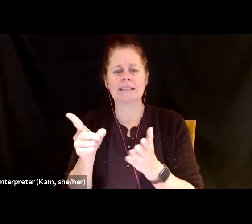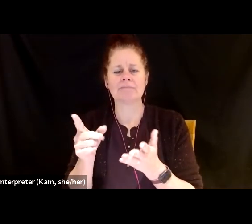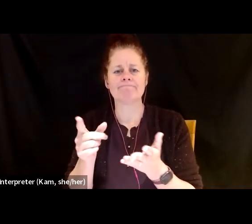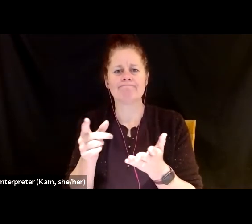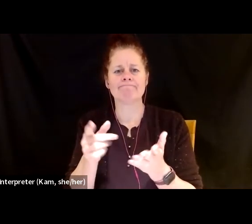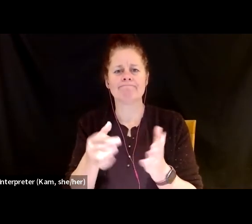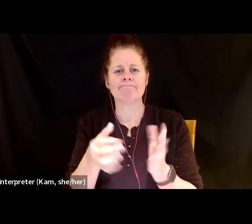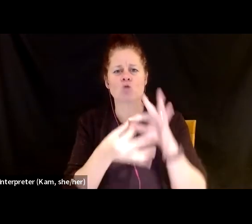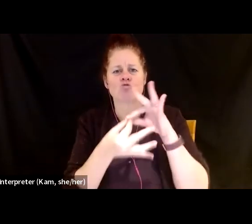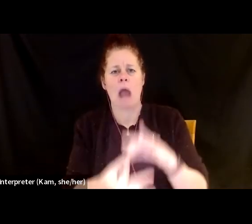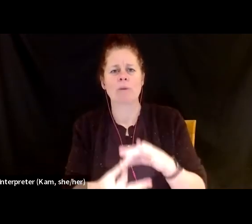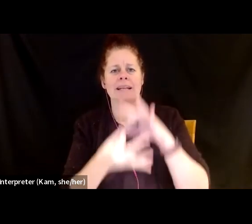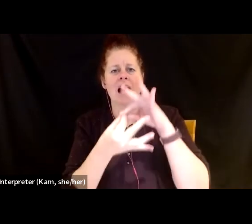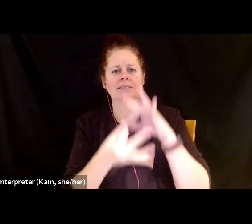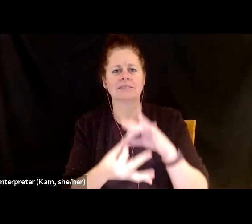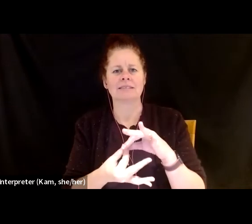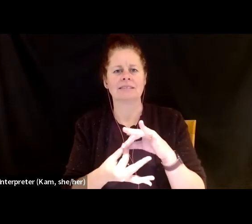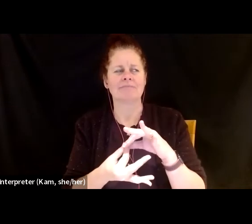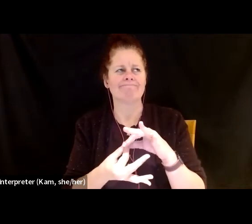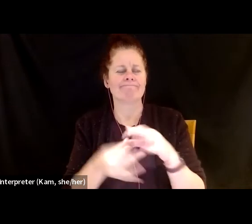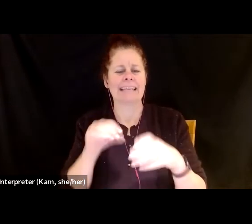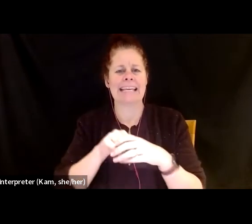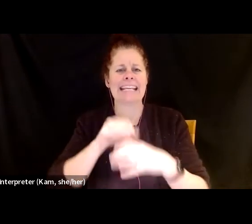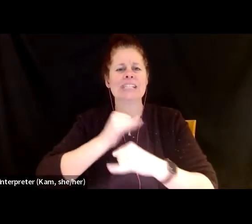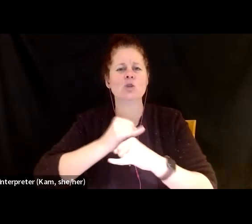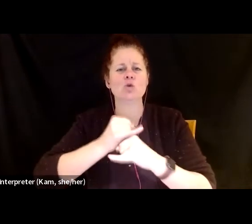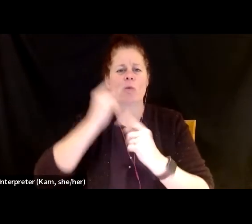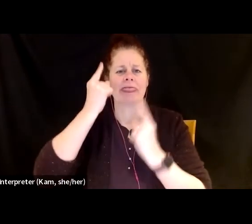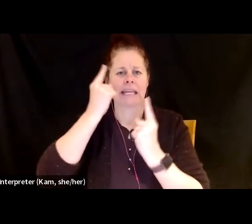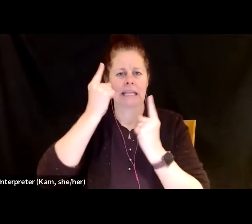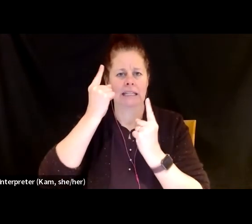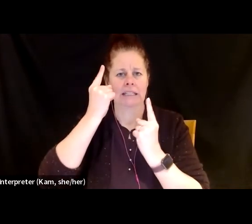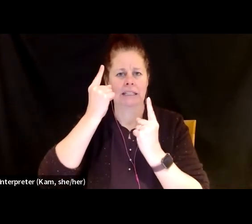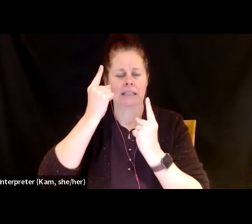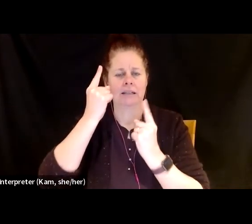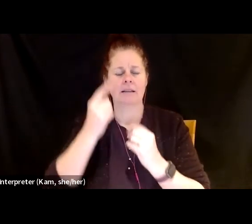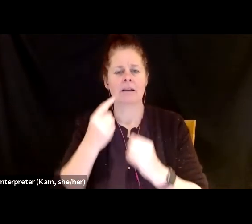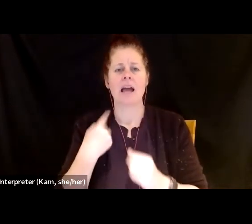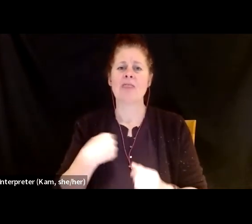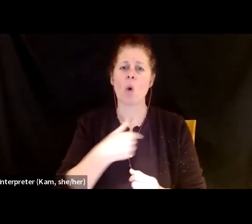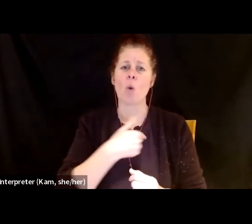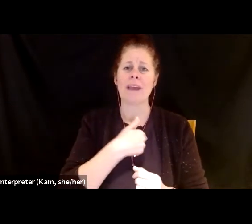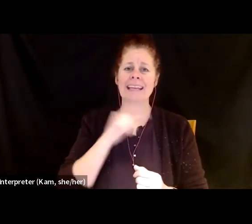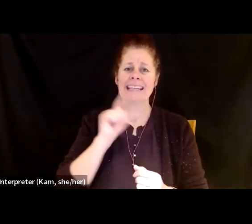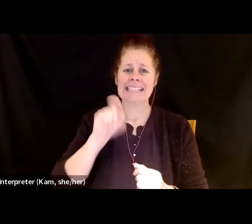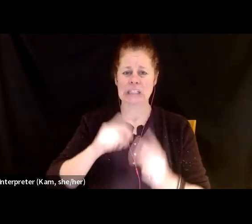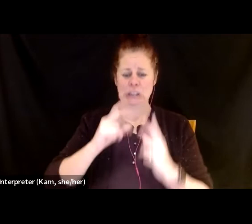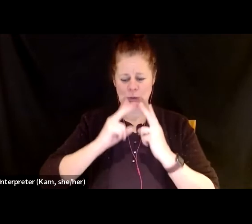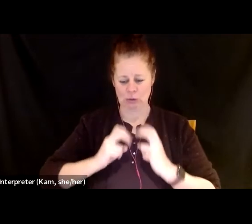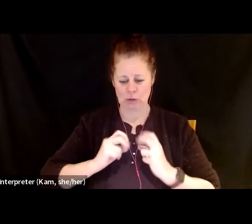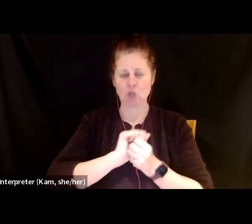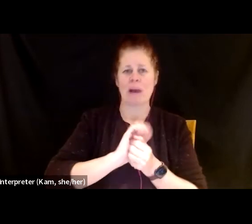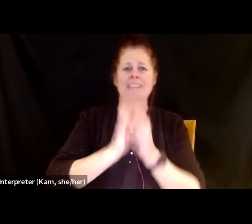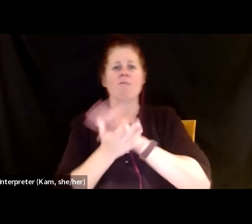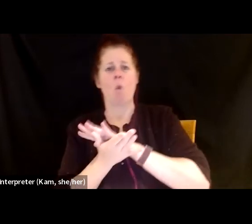this institutional thinking that we have to transform, not just ourselves, but the spaces